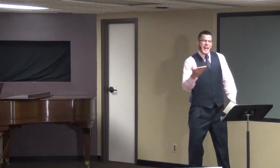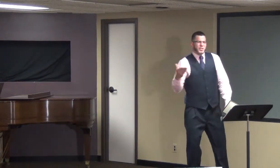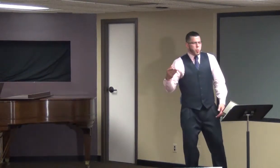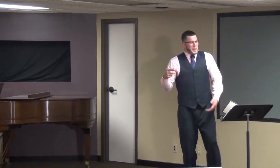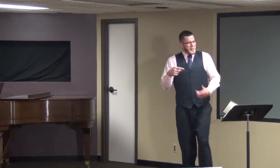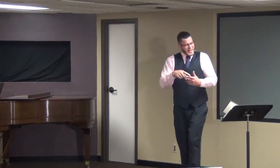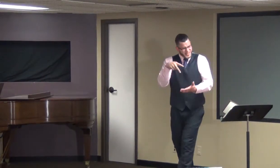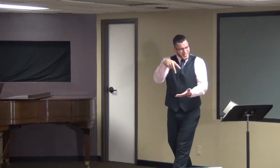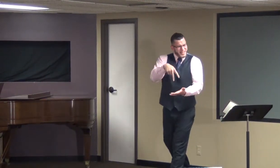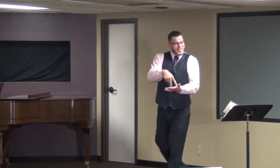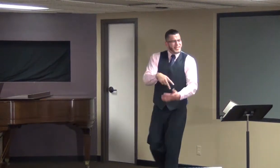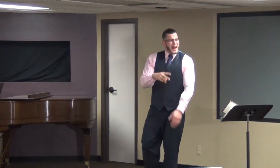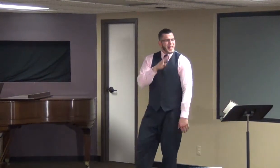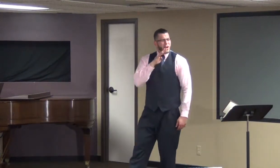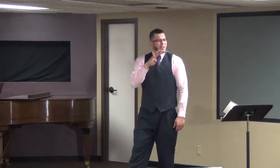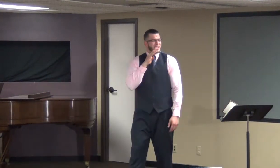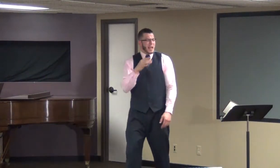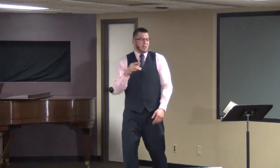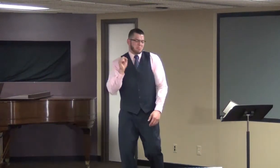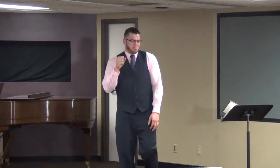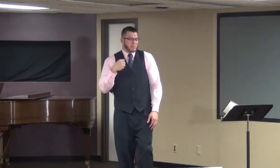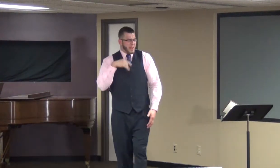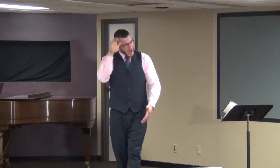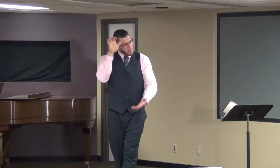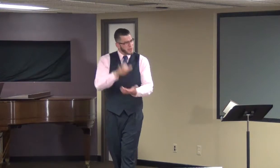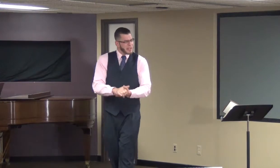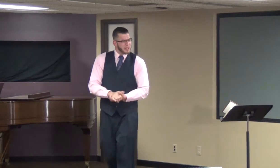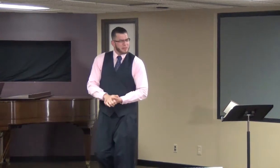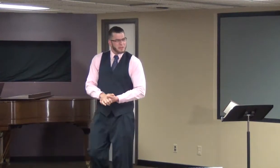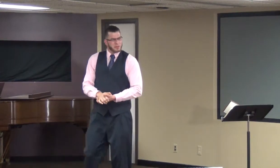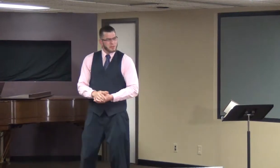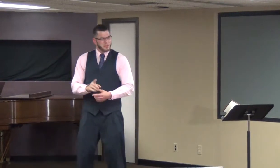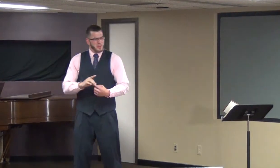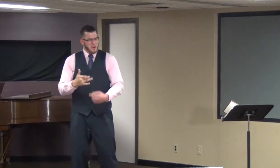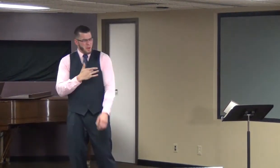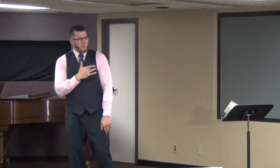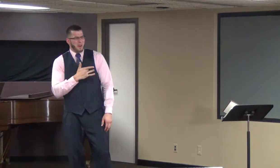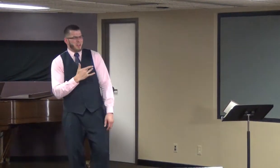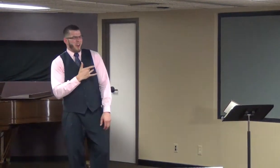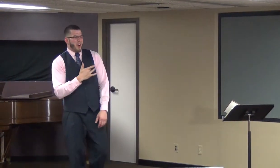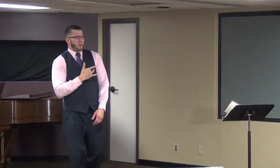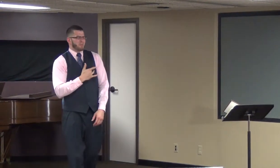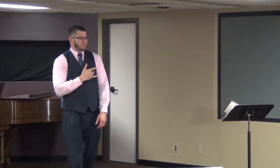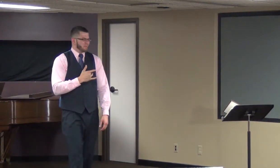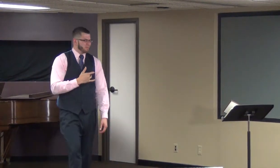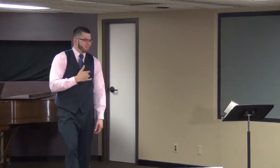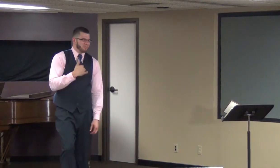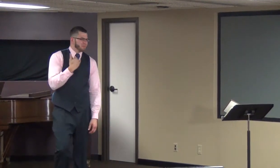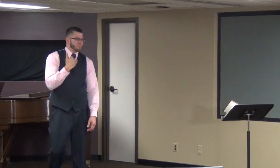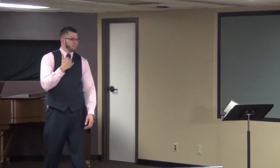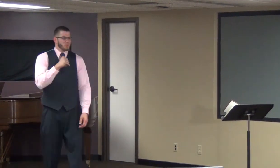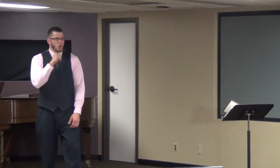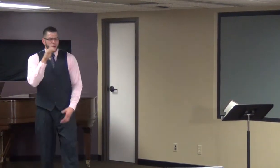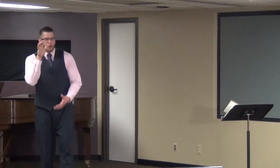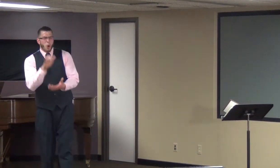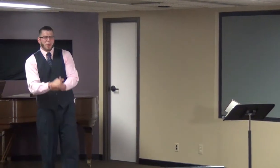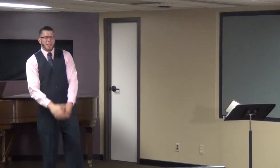It's one thing to stand there and say, yeah, I believe, but in your heart, you don't believe